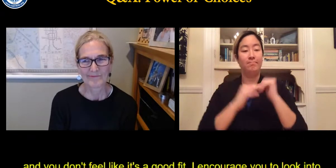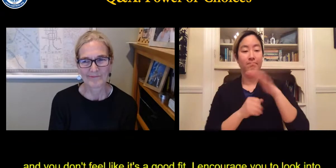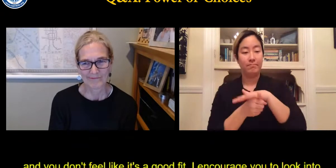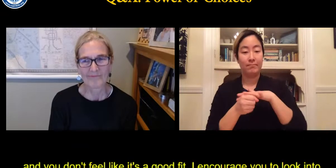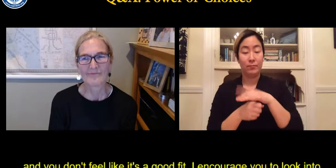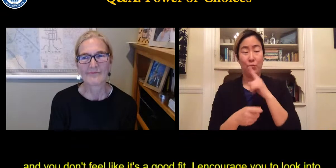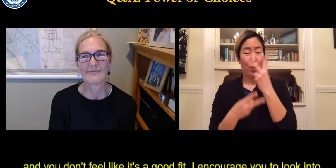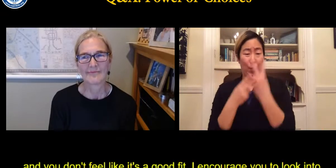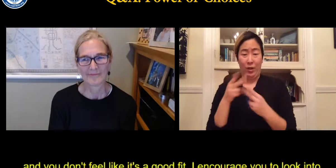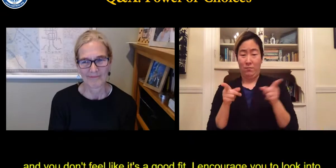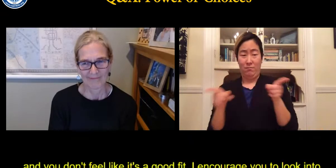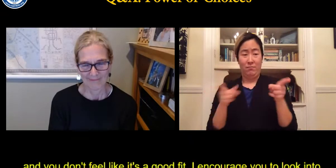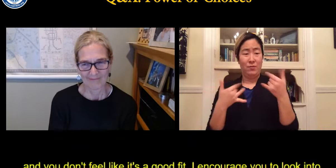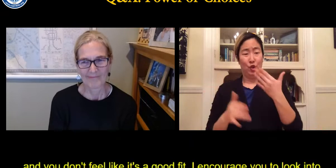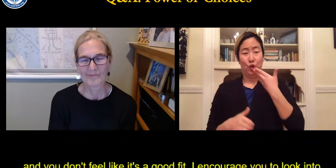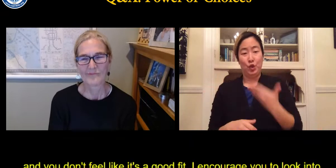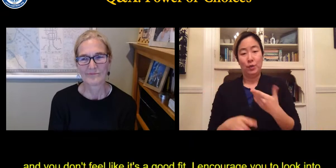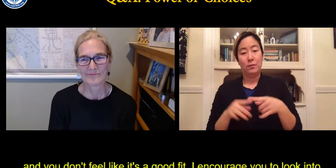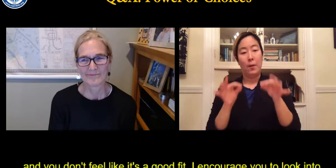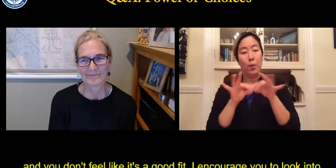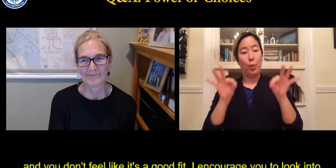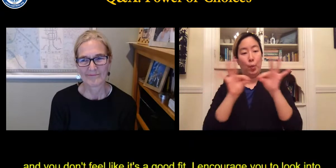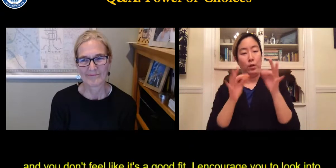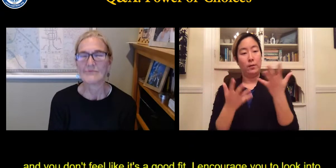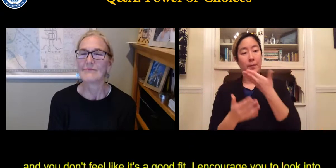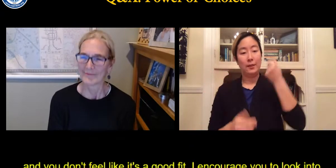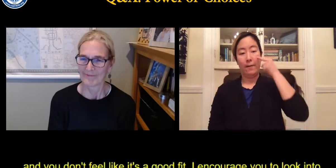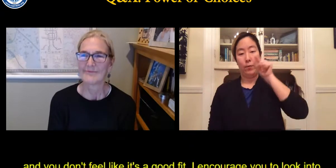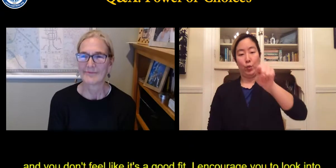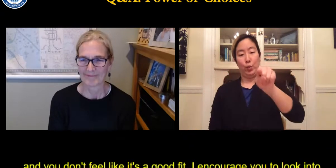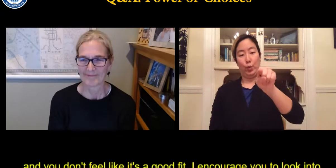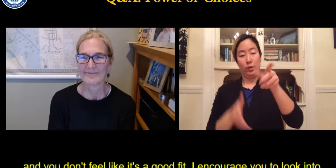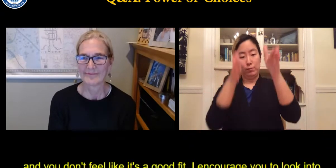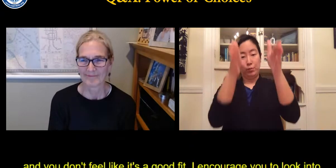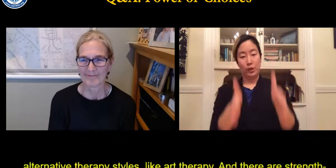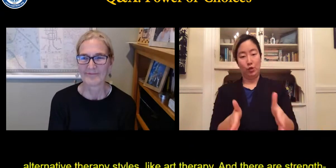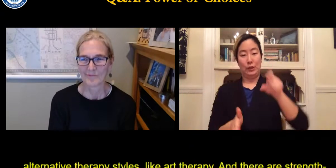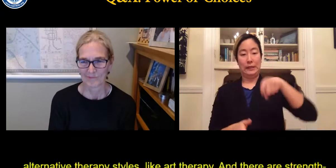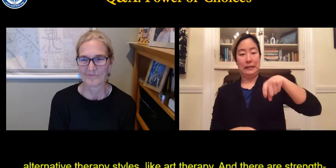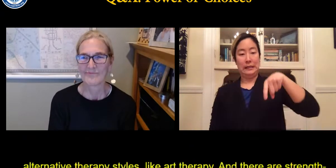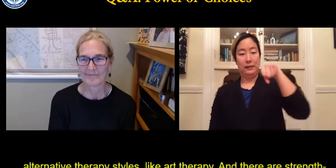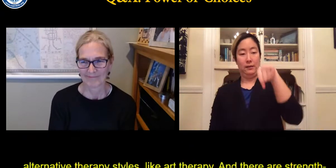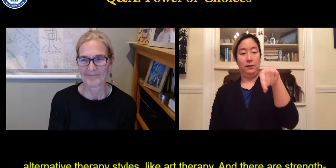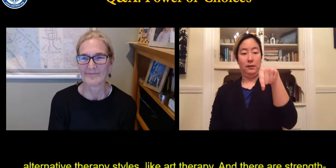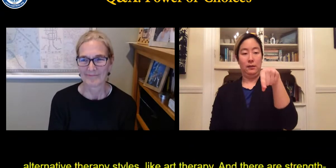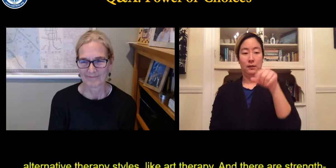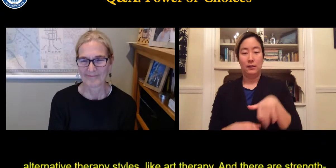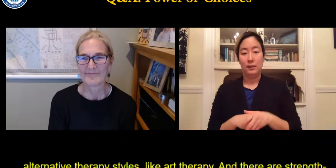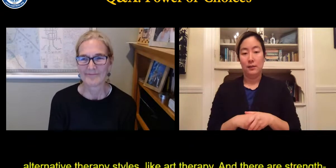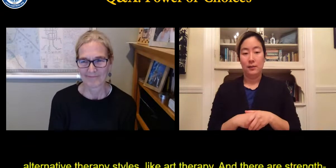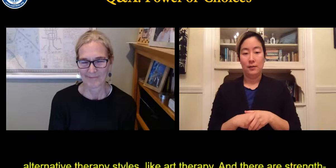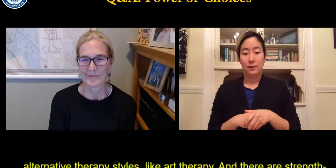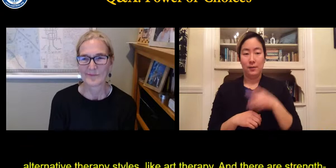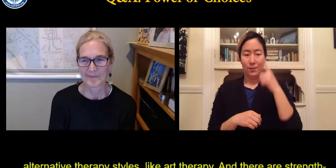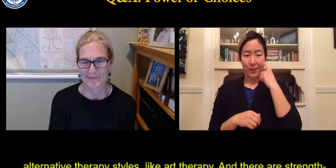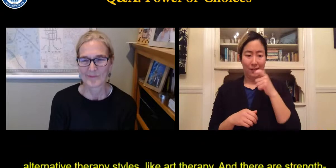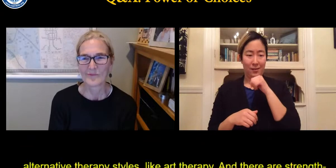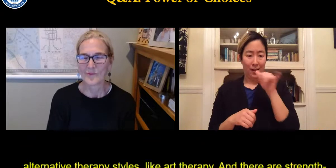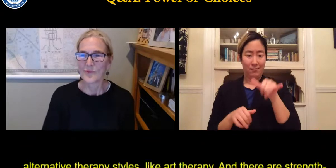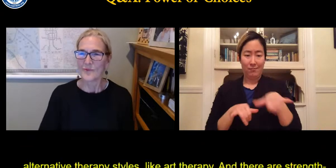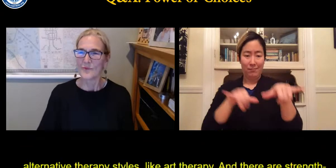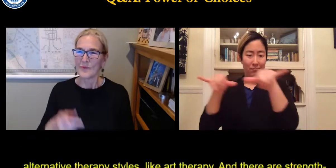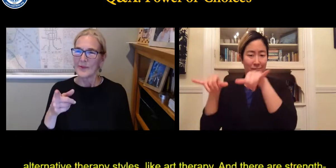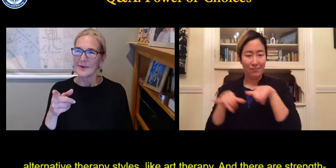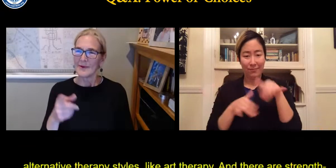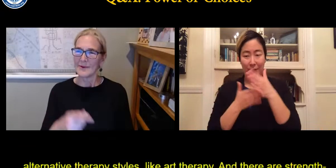with where you're at and your strengths and go from there. Both therapies are valid. However, you need to